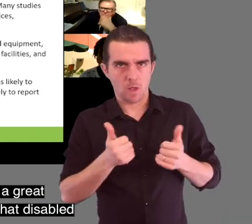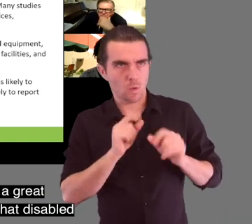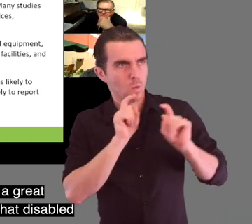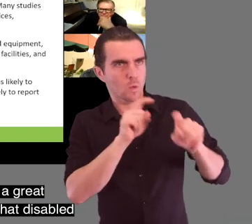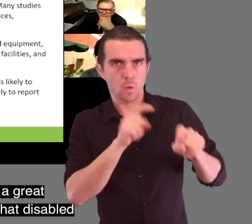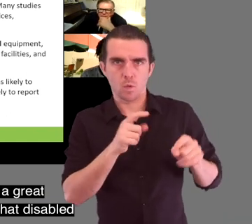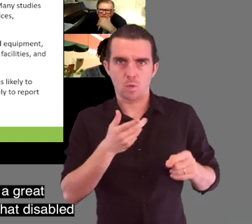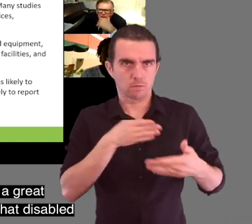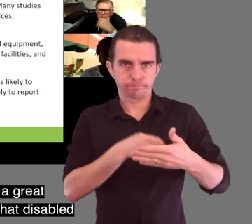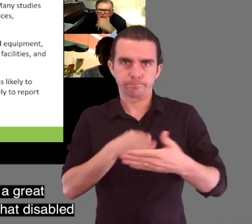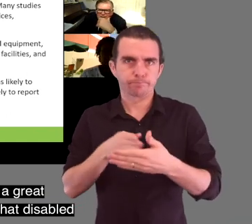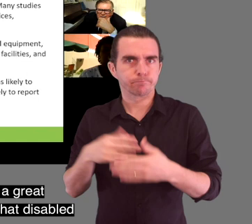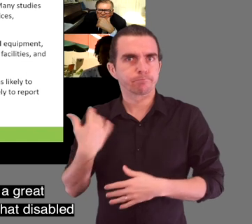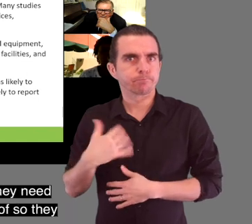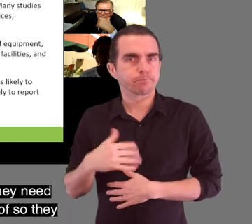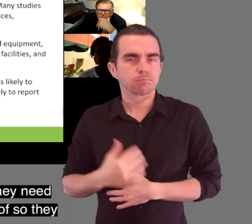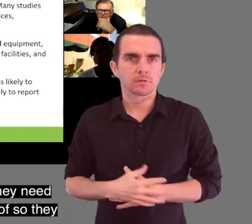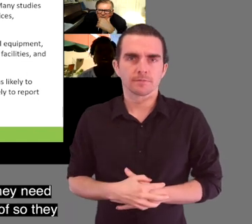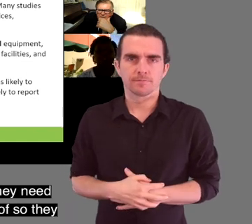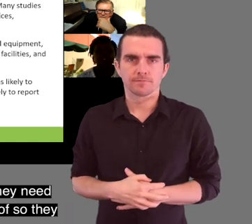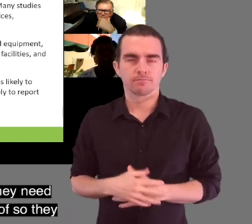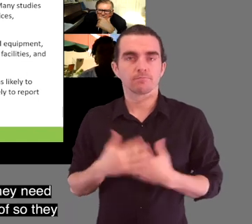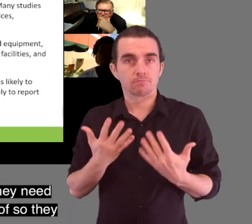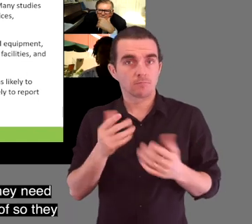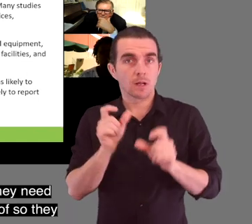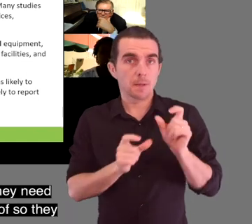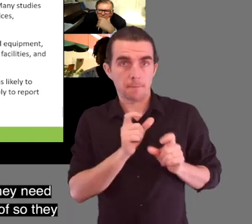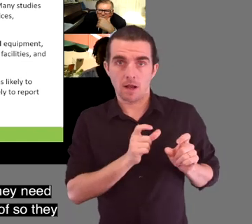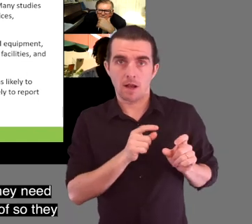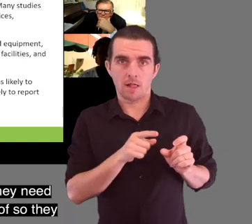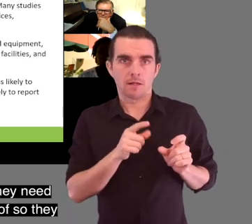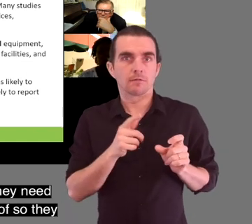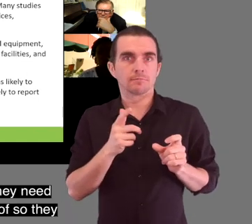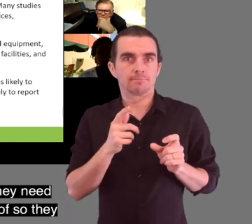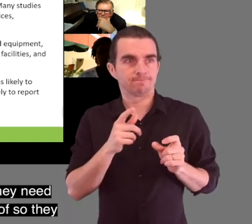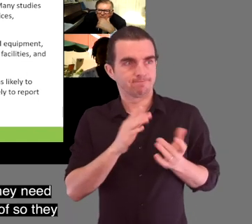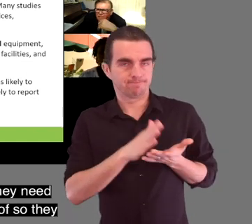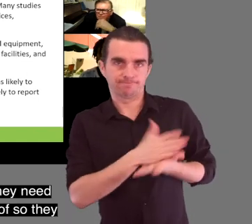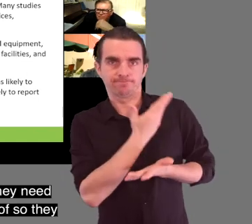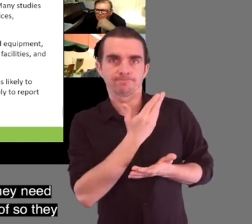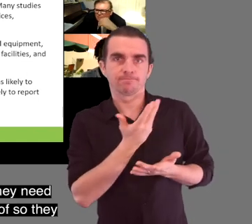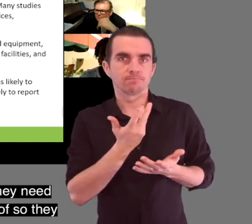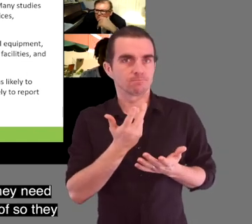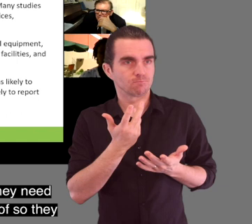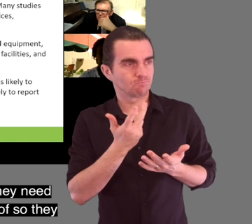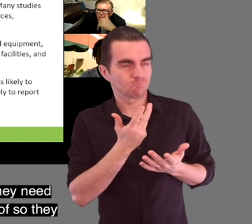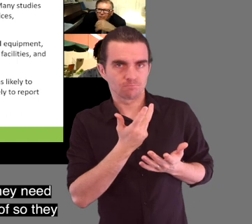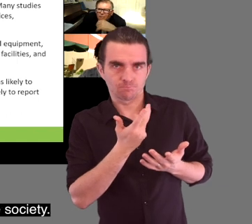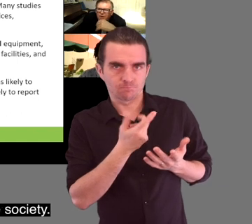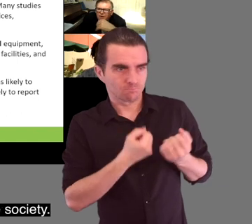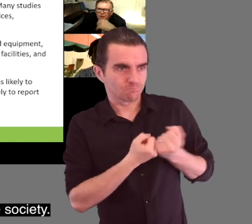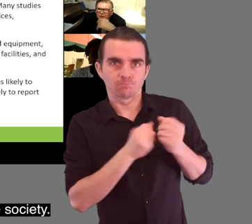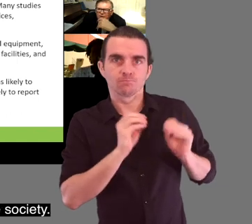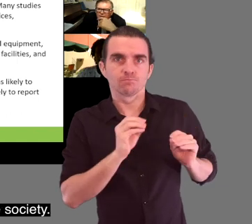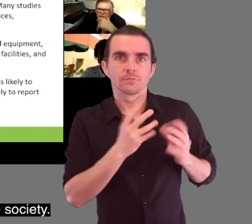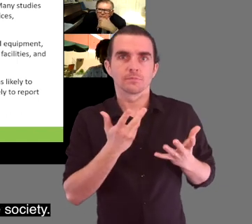to impairments that disabled people have, which they need removed or taken care of so that they